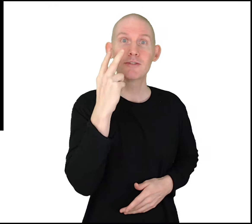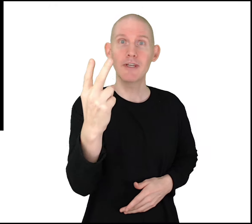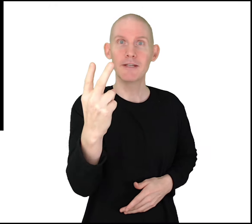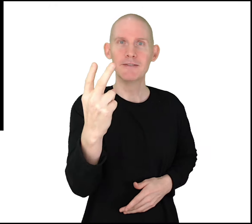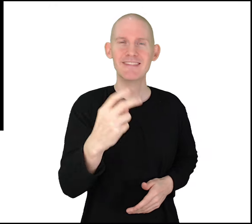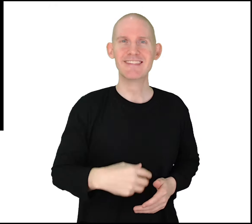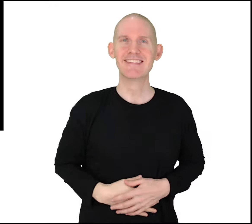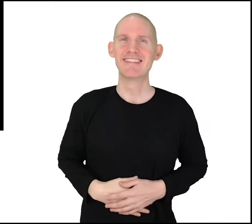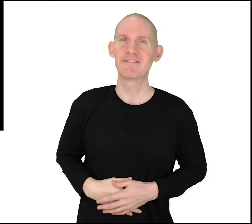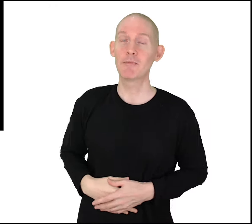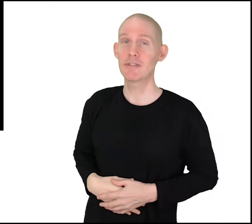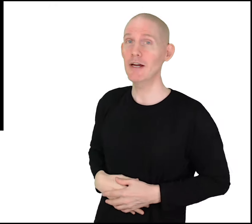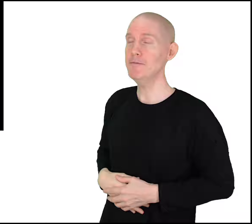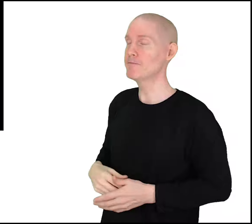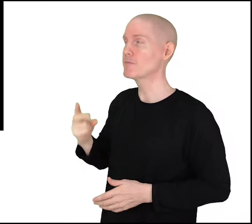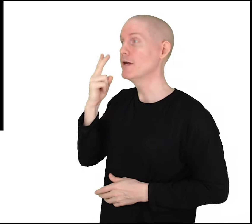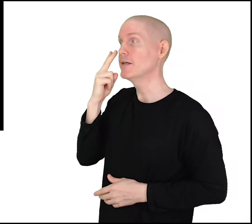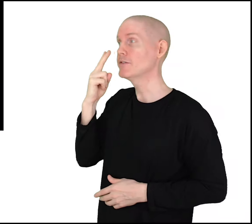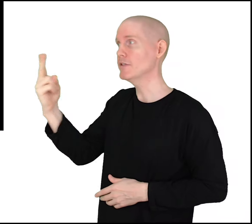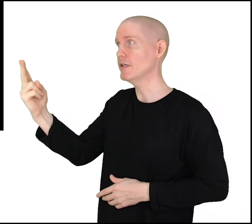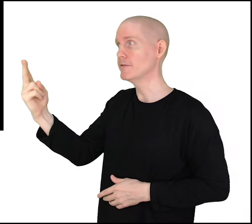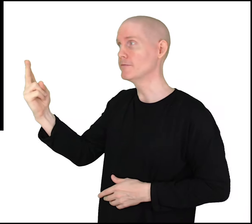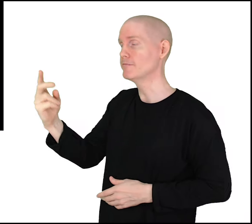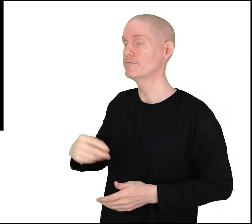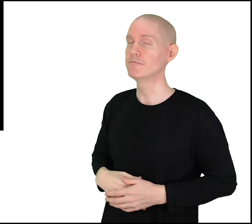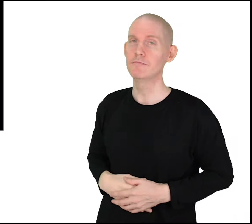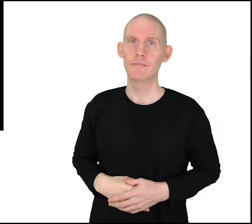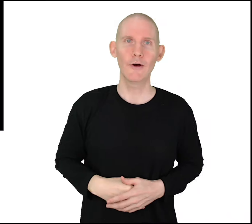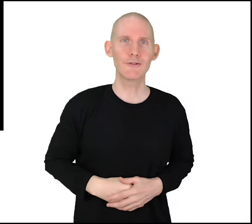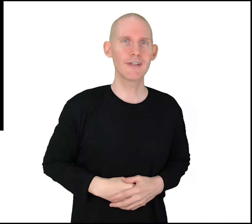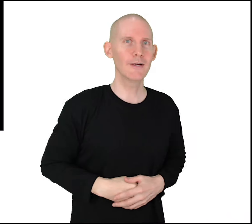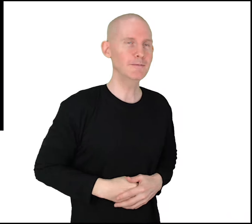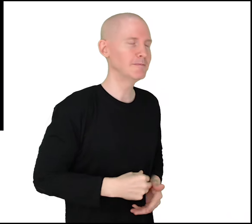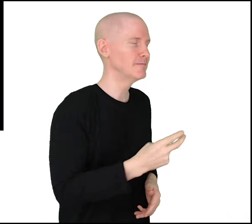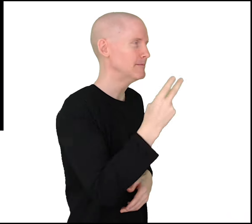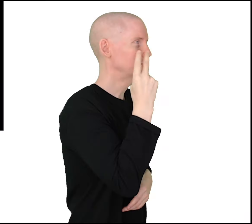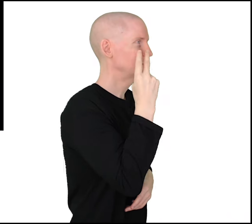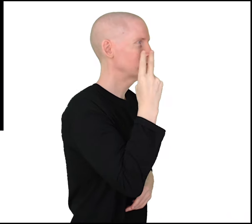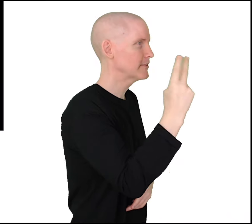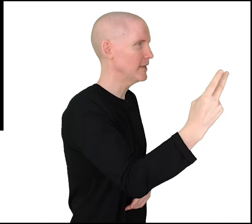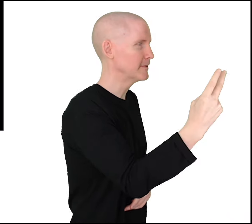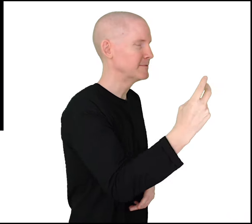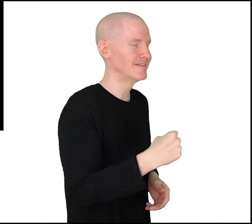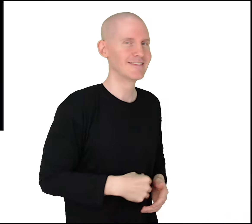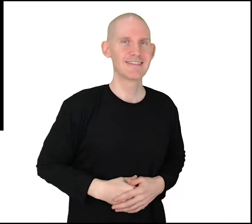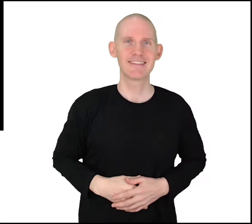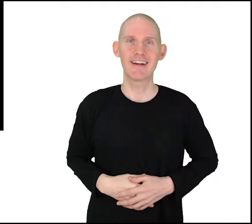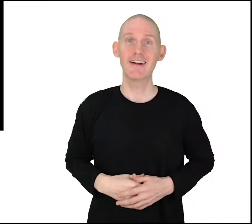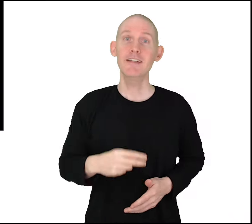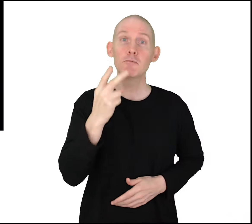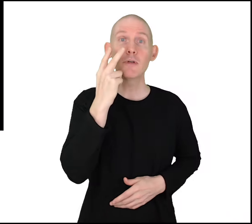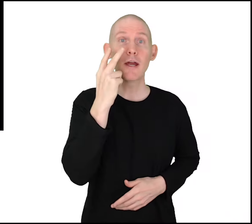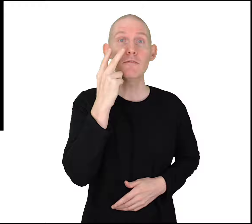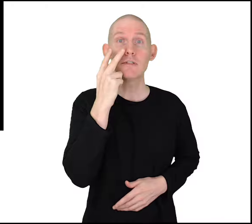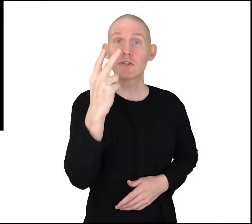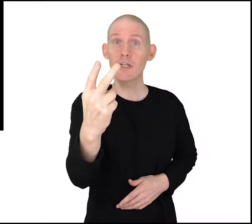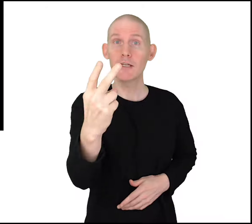C. From the side, C. Other side, C. All right, we have C.